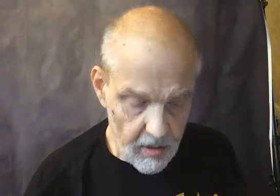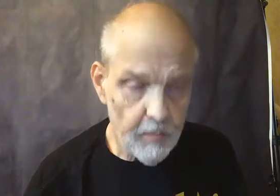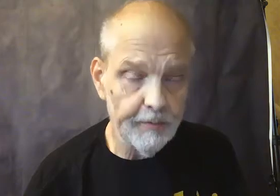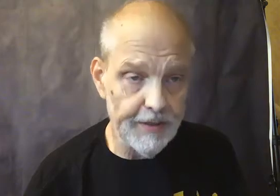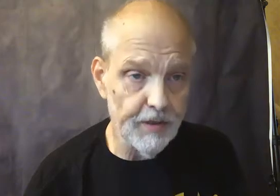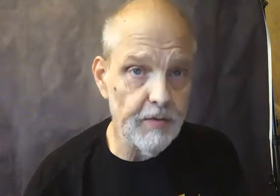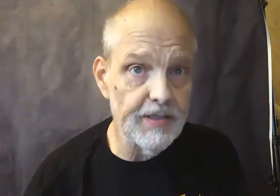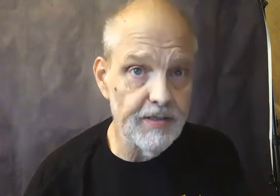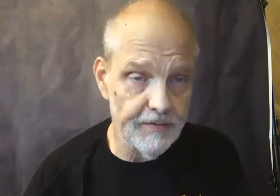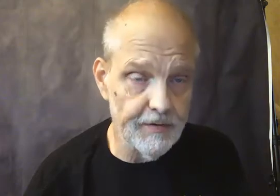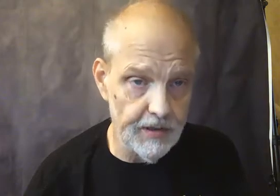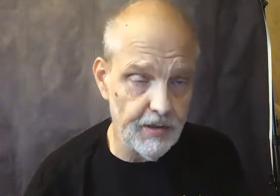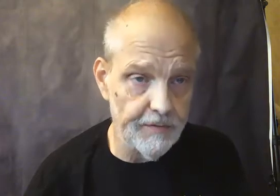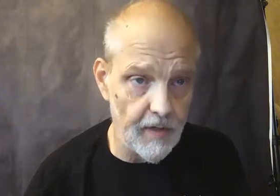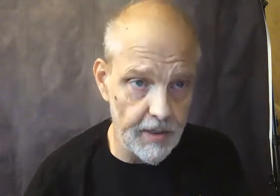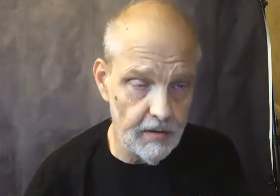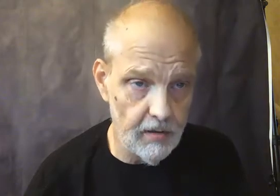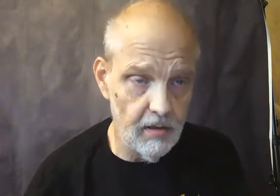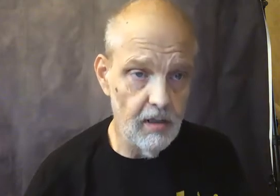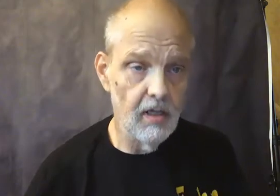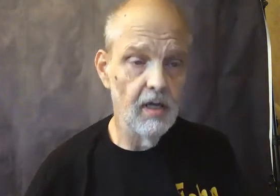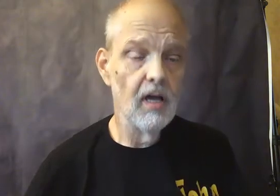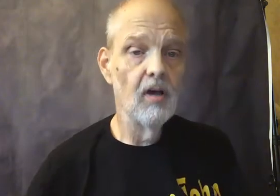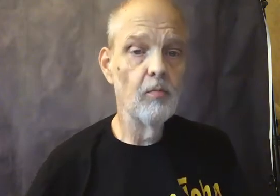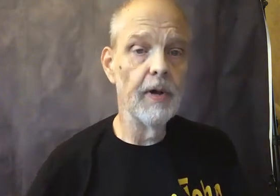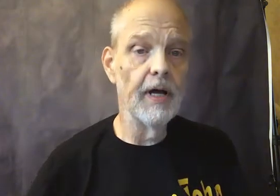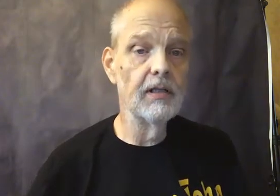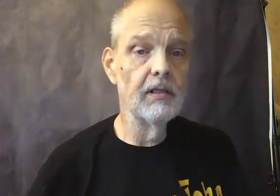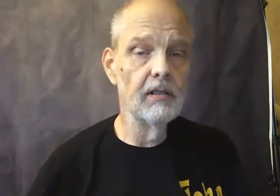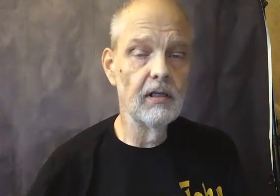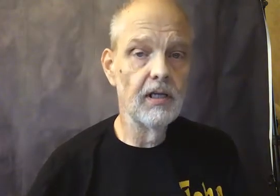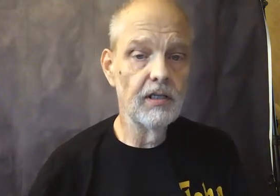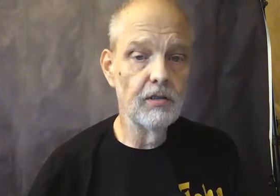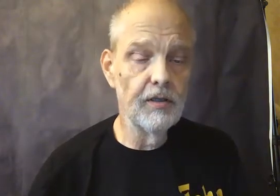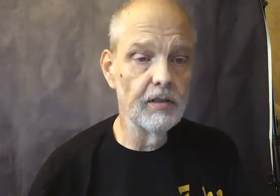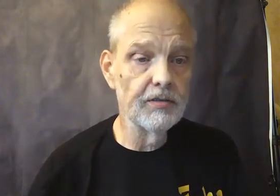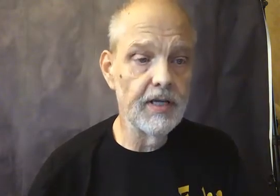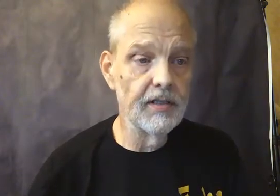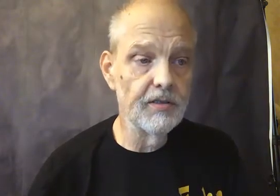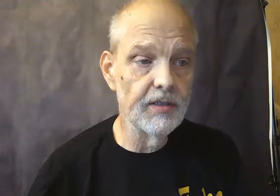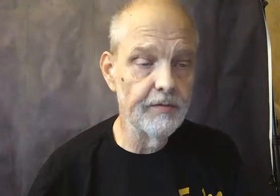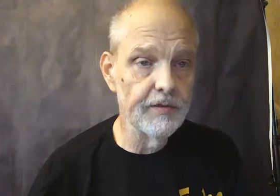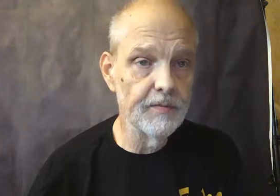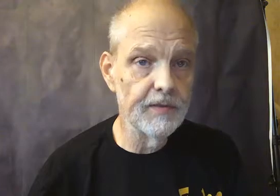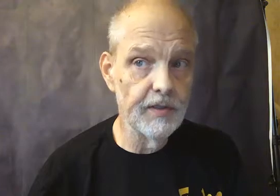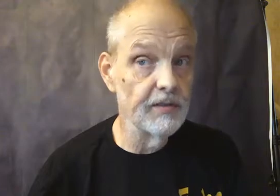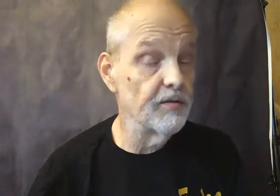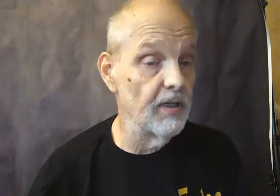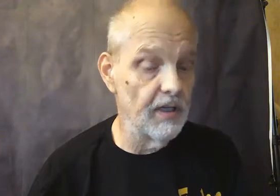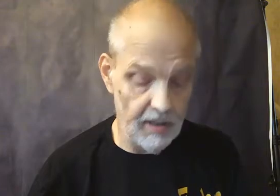But facial expressions is just fine. But you need to understand there's a difference between, in